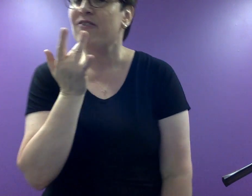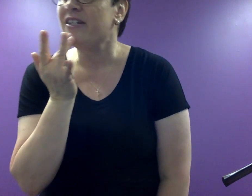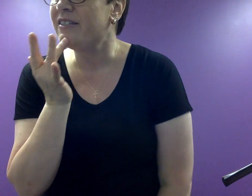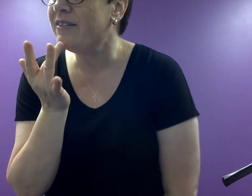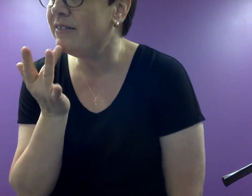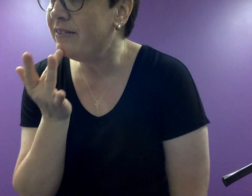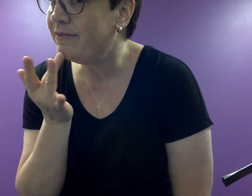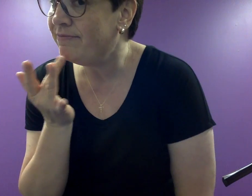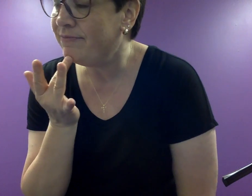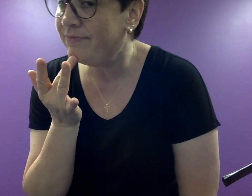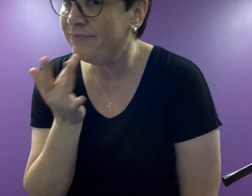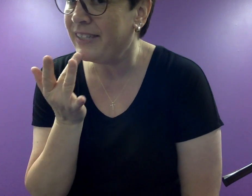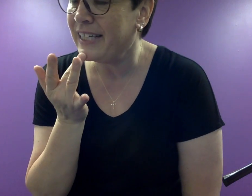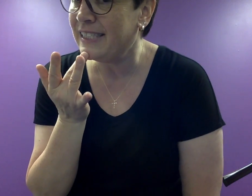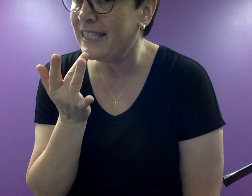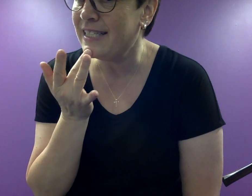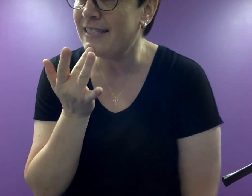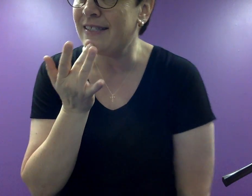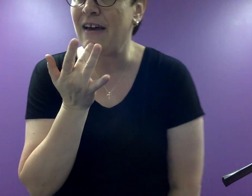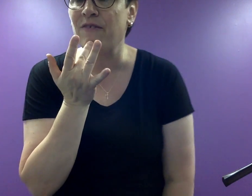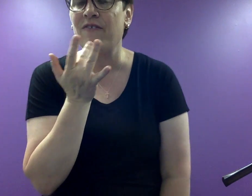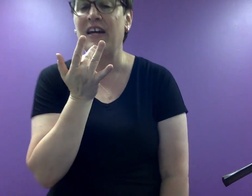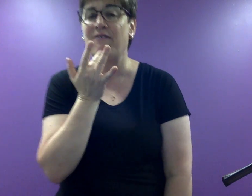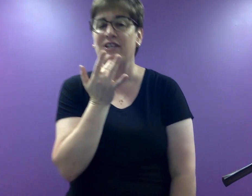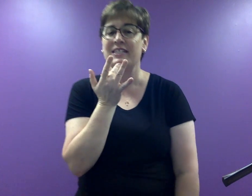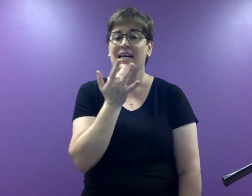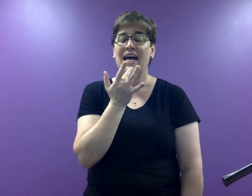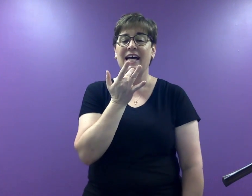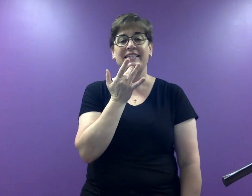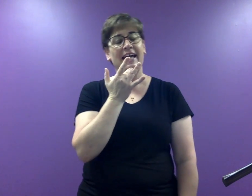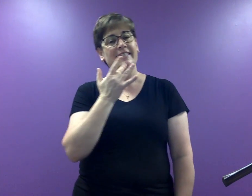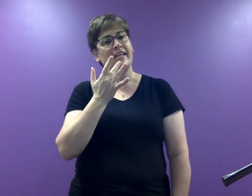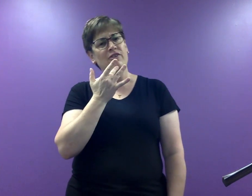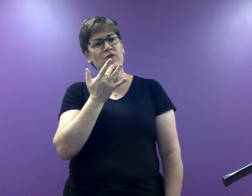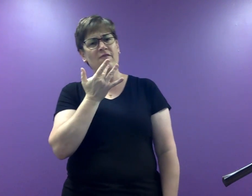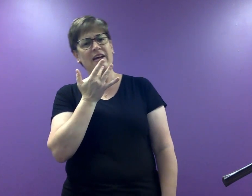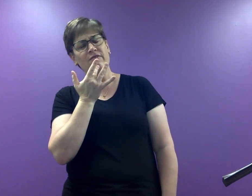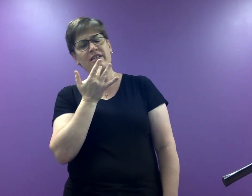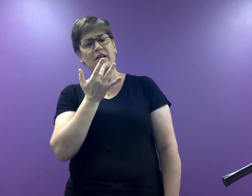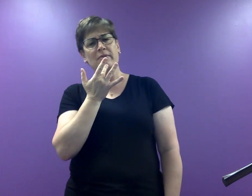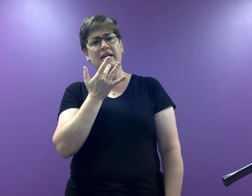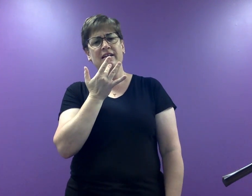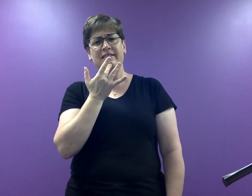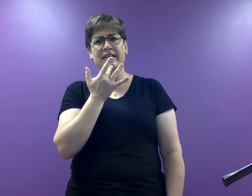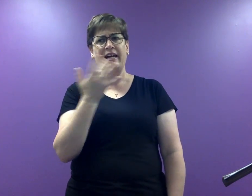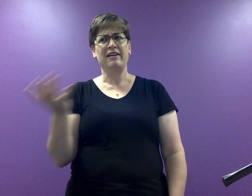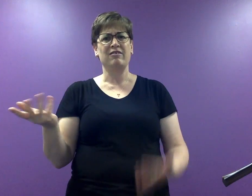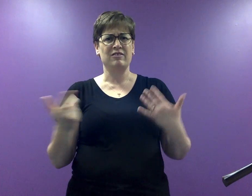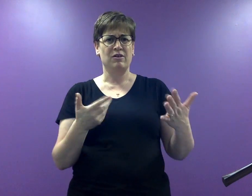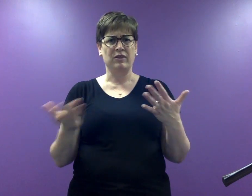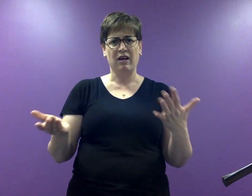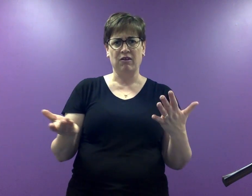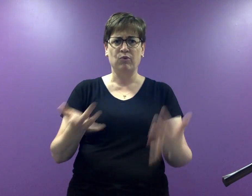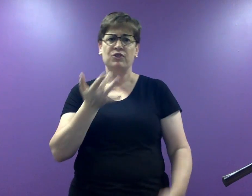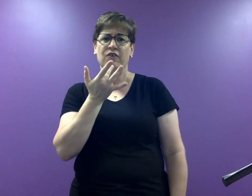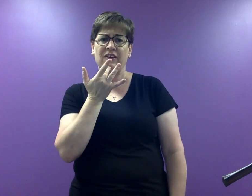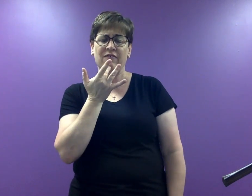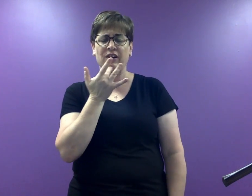Favorite. Like I said, this is a sign for favorite and taste. And I threw favorite in there because it kind of goes along with color. What's your favorite